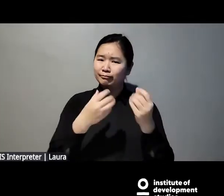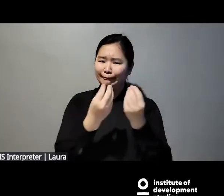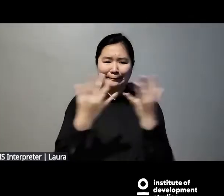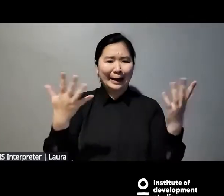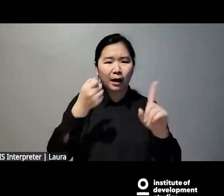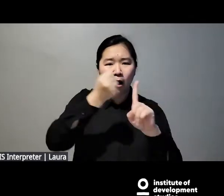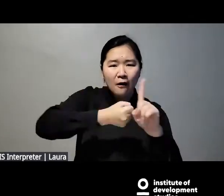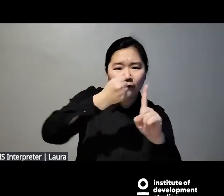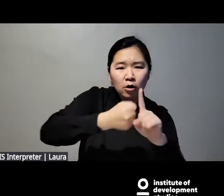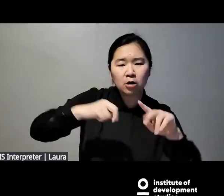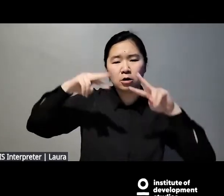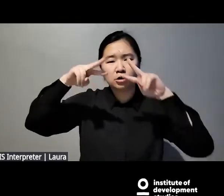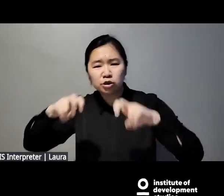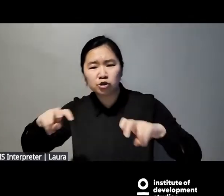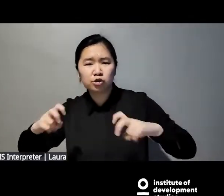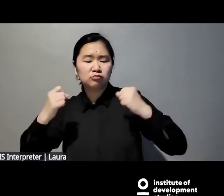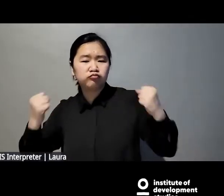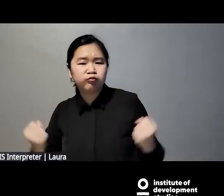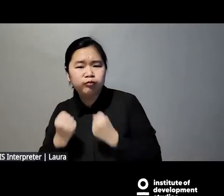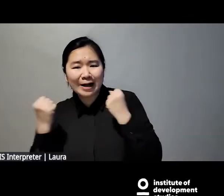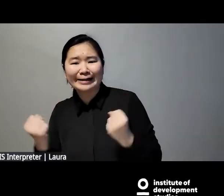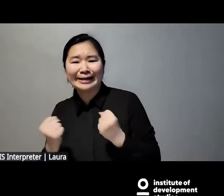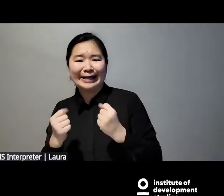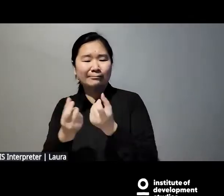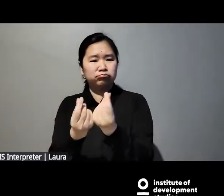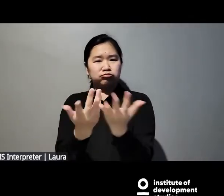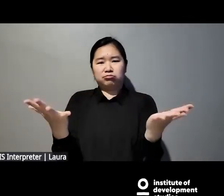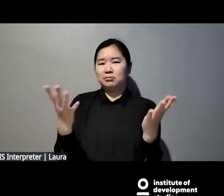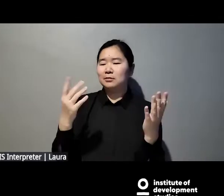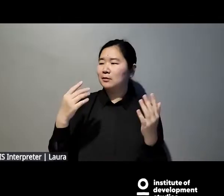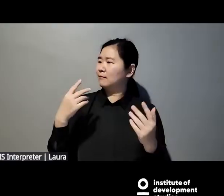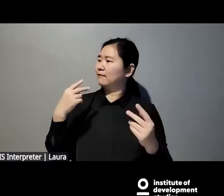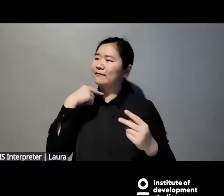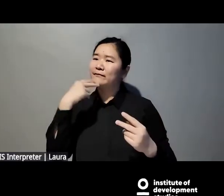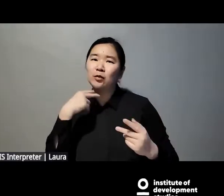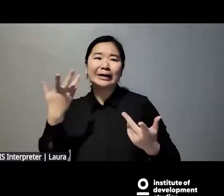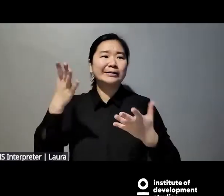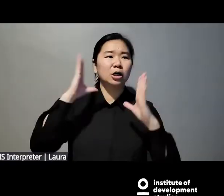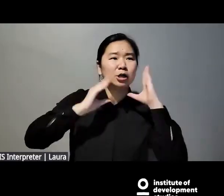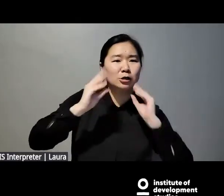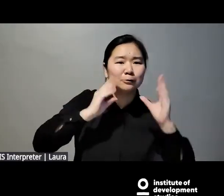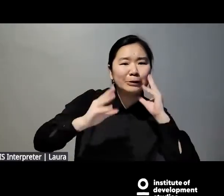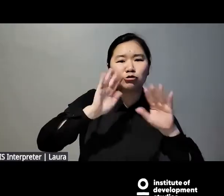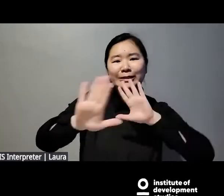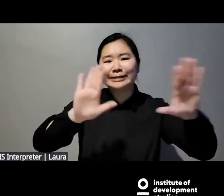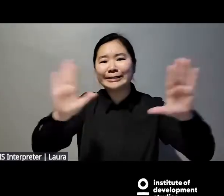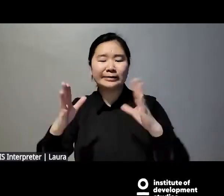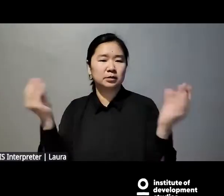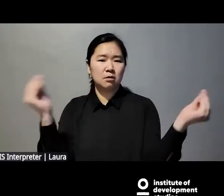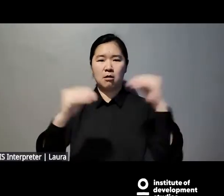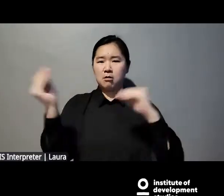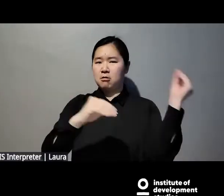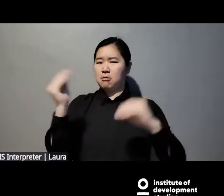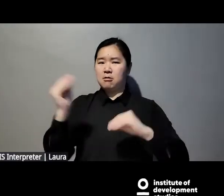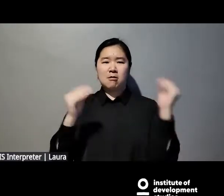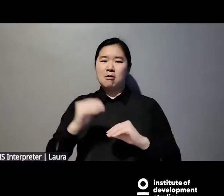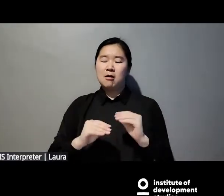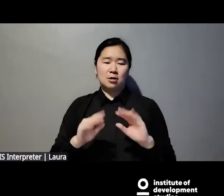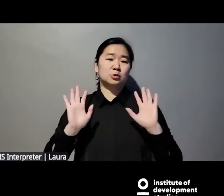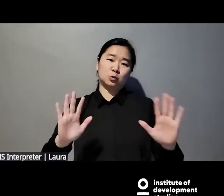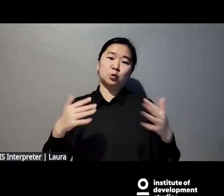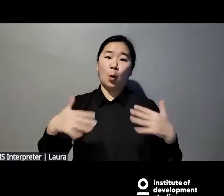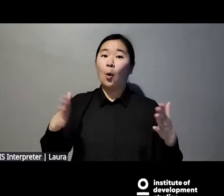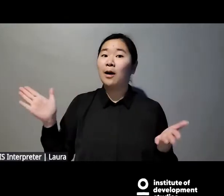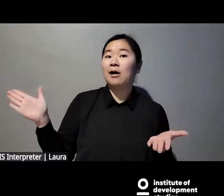Action, or PENDA, and that's managed by the London School of Hygiene and Tropical Medicine. And then Inclusive Futures is managed by Sightsavers and